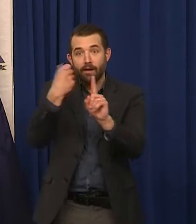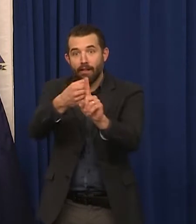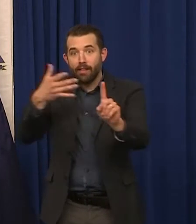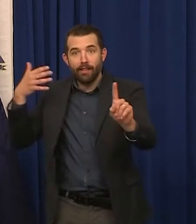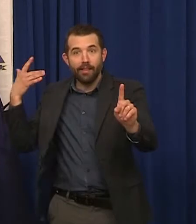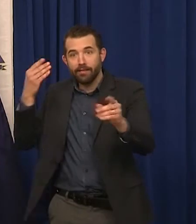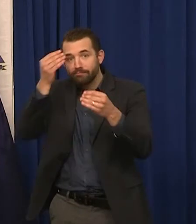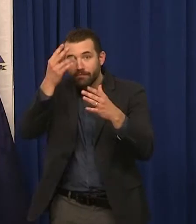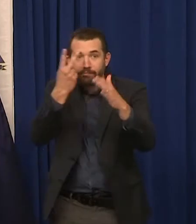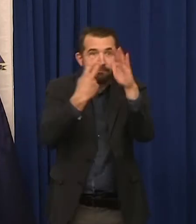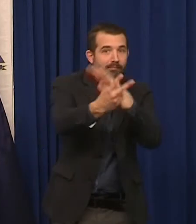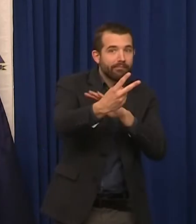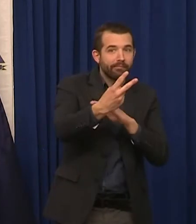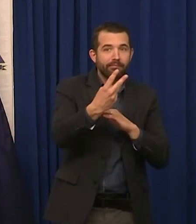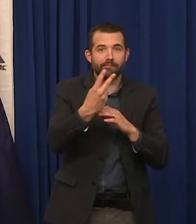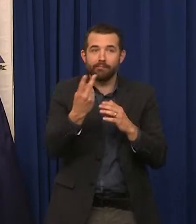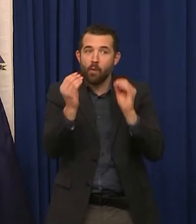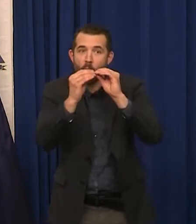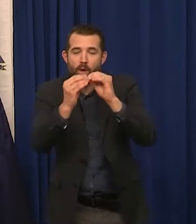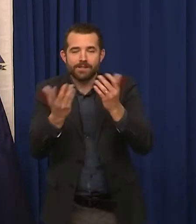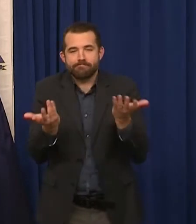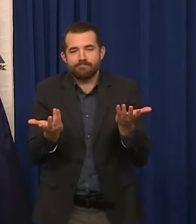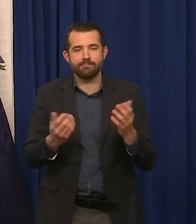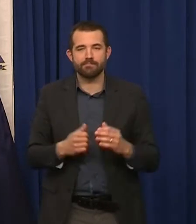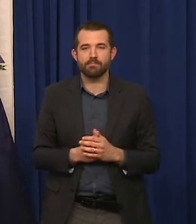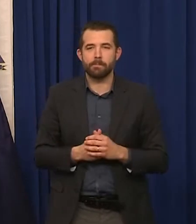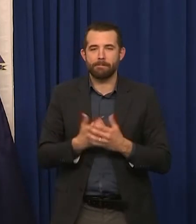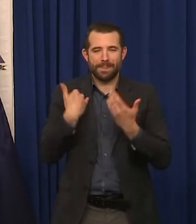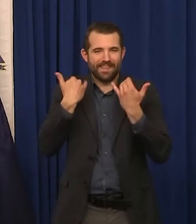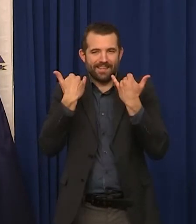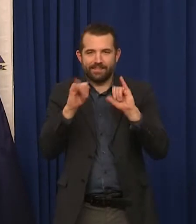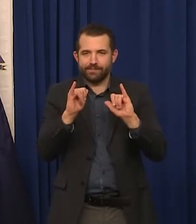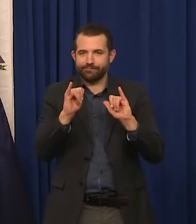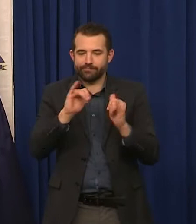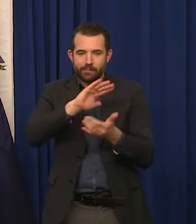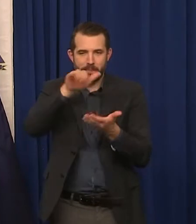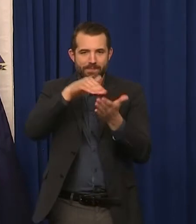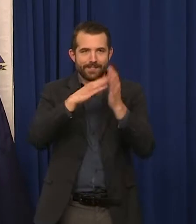things means, other than to say, again, we're still in the middle of things.